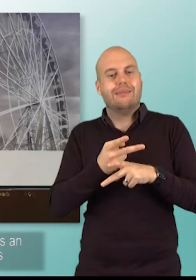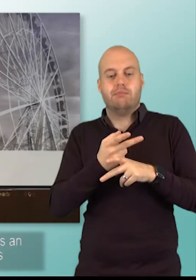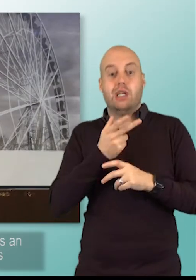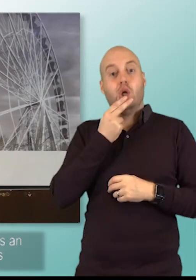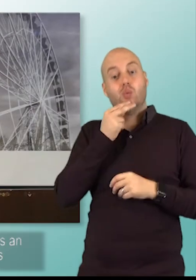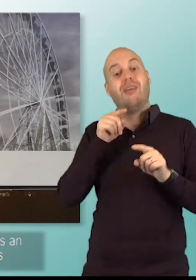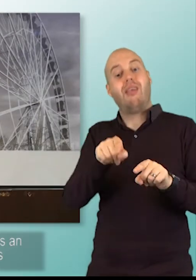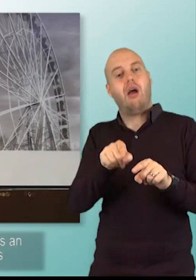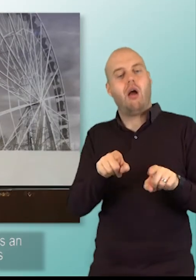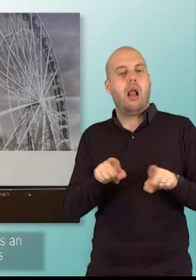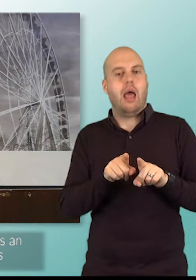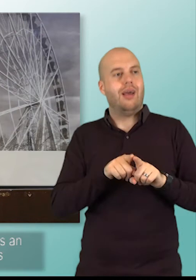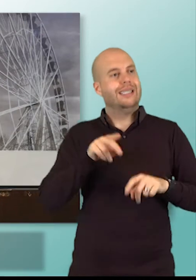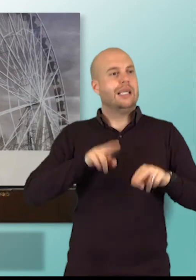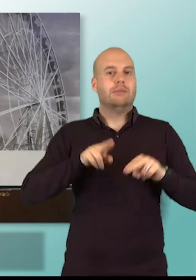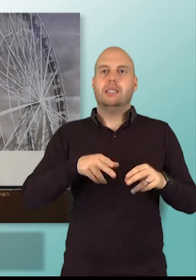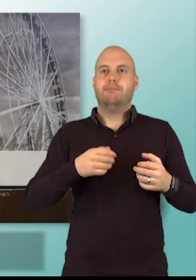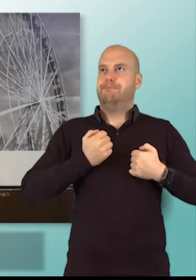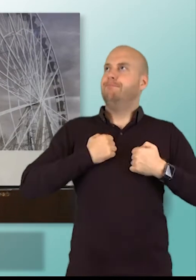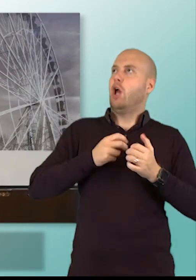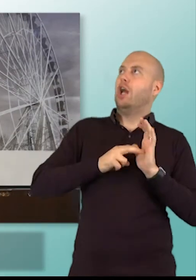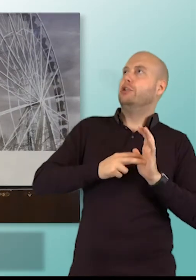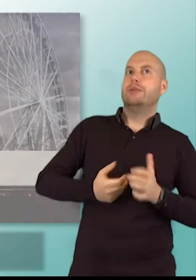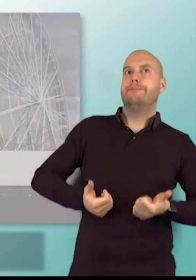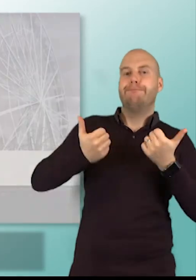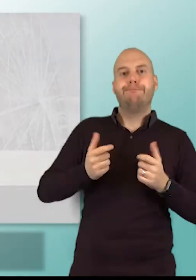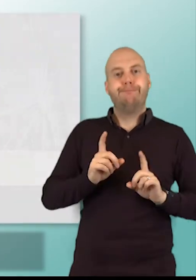about how your own organisation is measuring up.